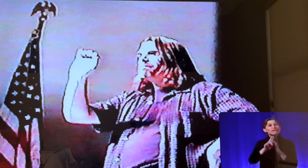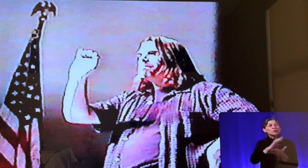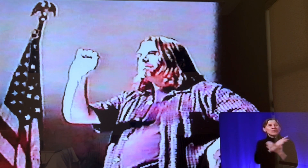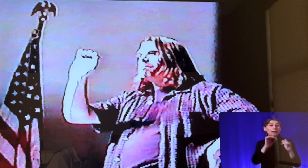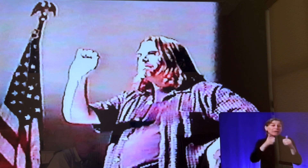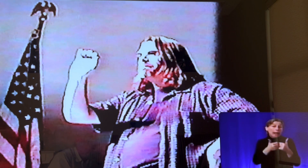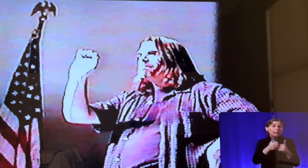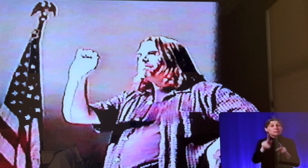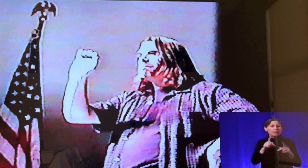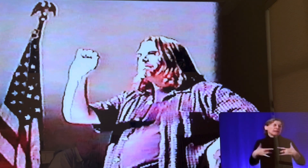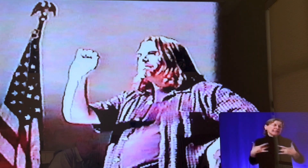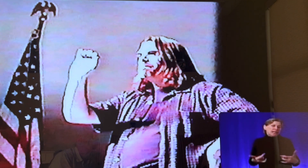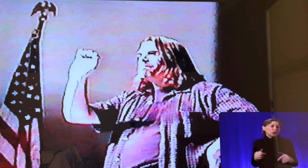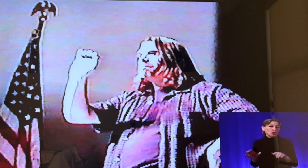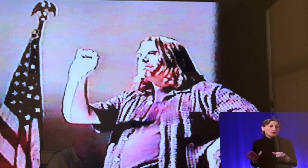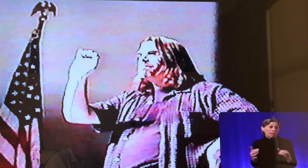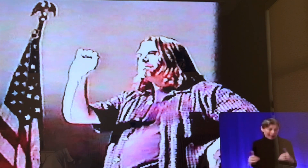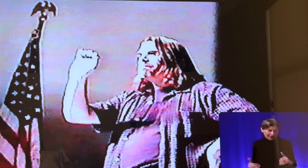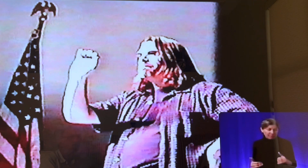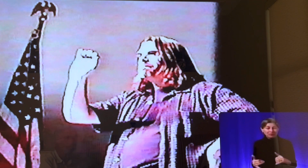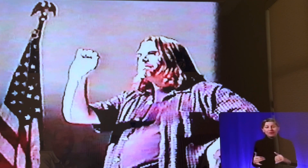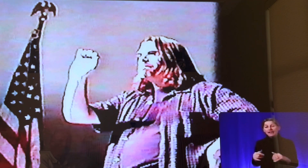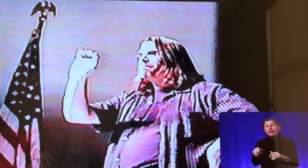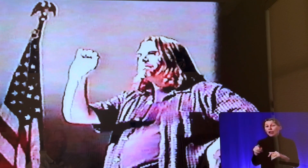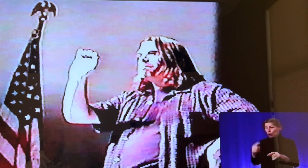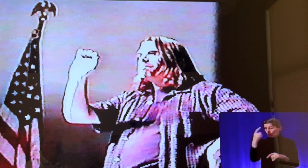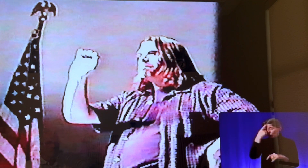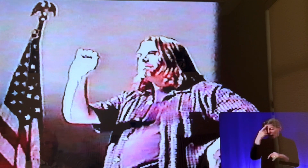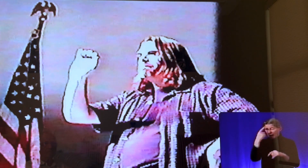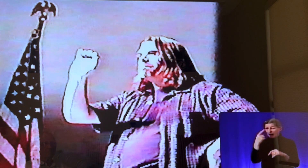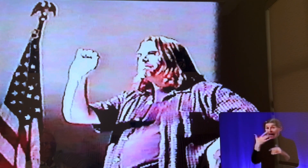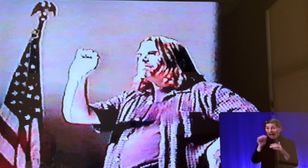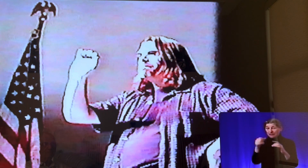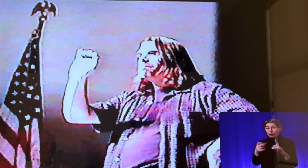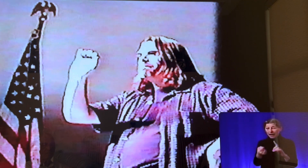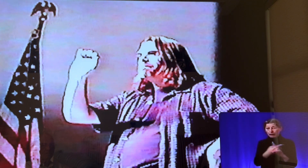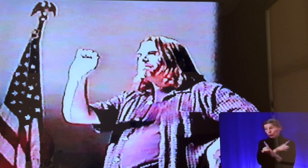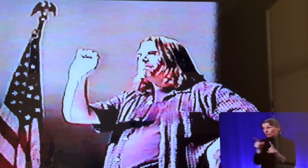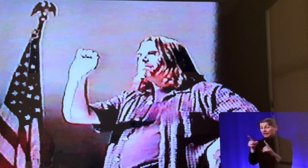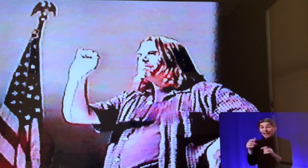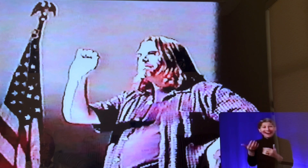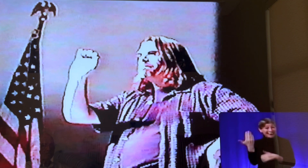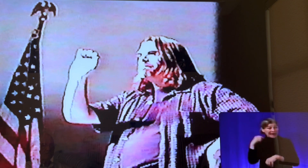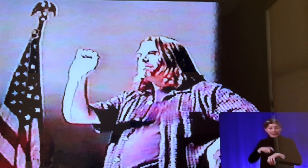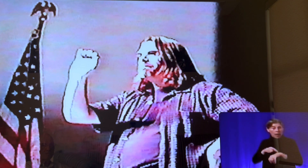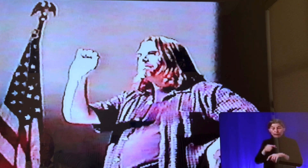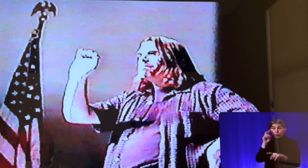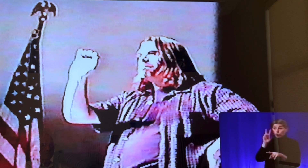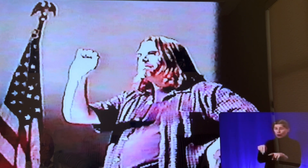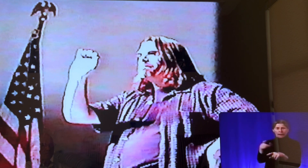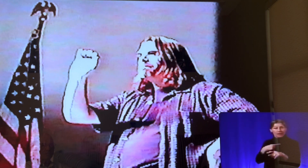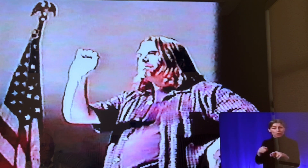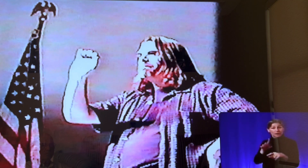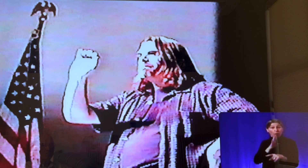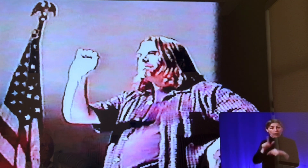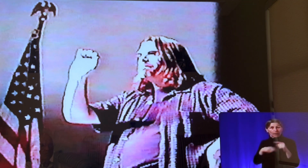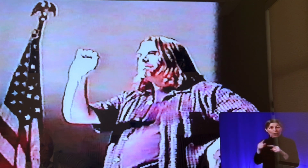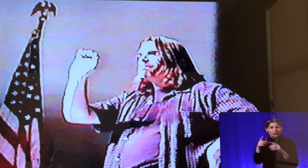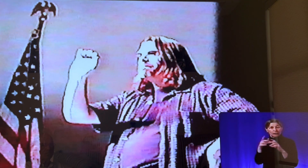do. And he's about to say, and your brain has to be able to go there. The last you knew, he was telling about the story that he played after